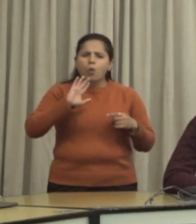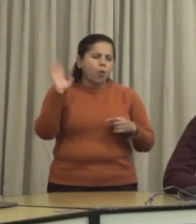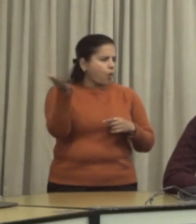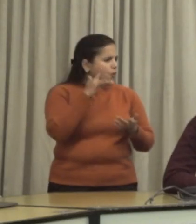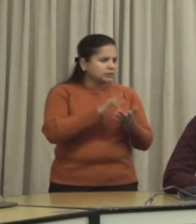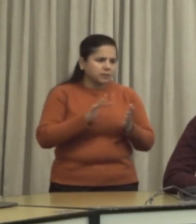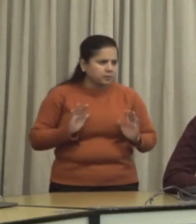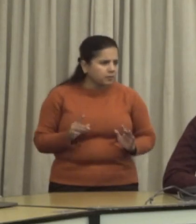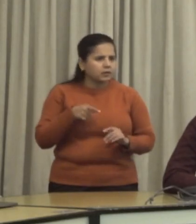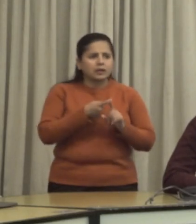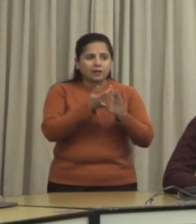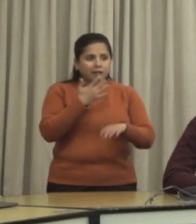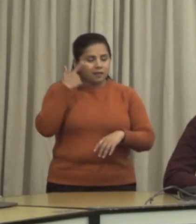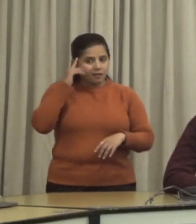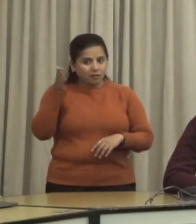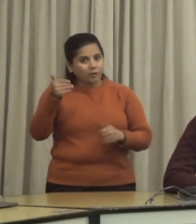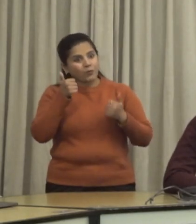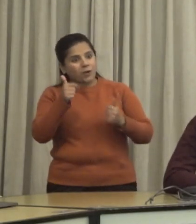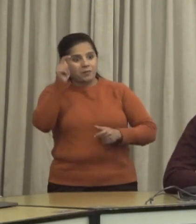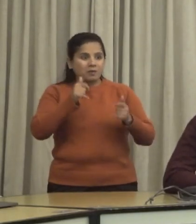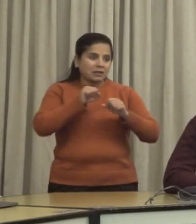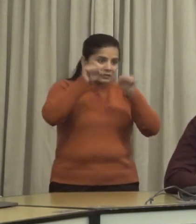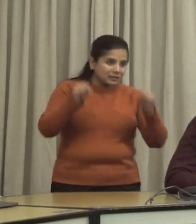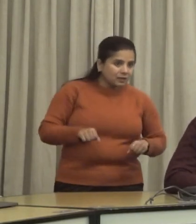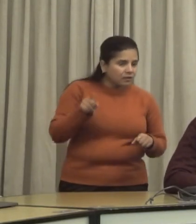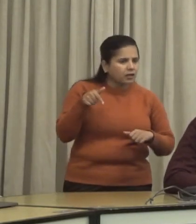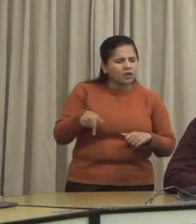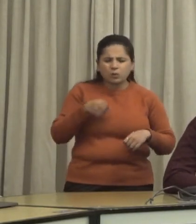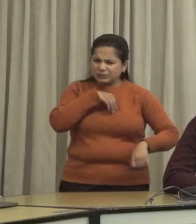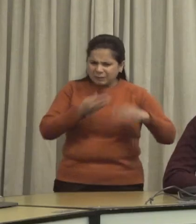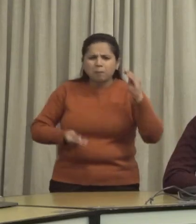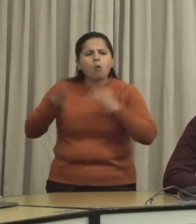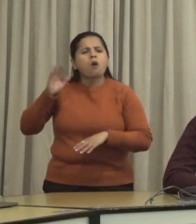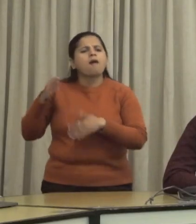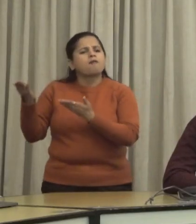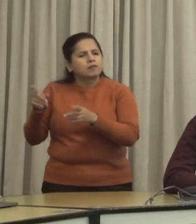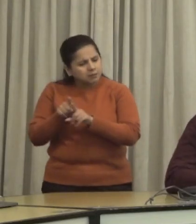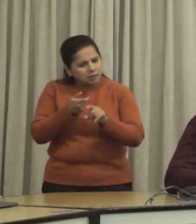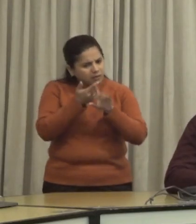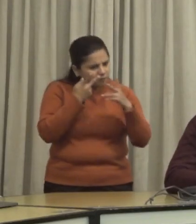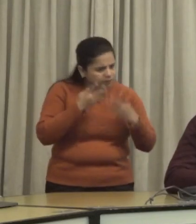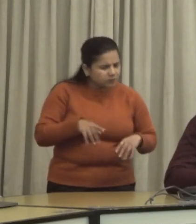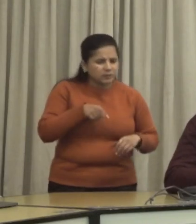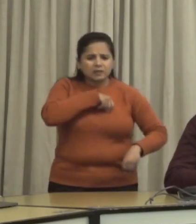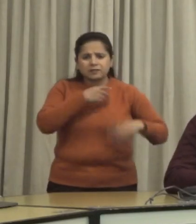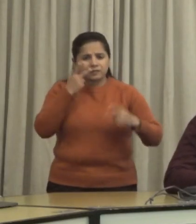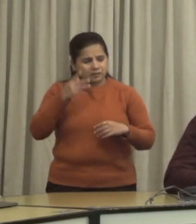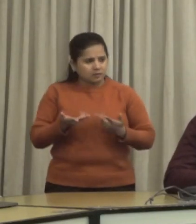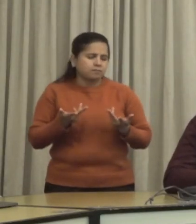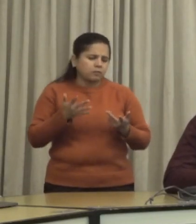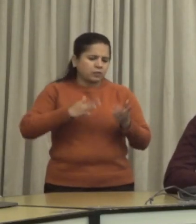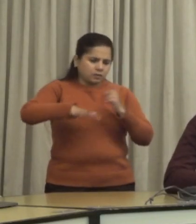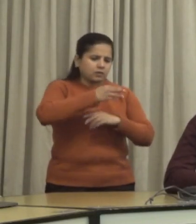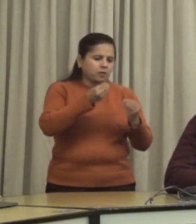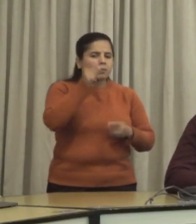We think of Kerala having a very good public health system. I've seen intense suffering in Kerala. I have seen intense suffering in, obviously, in areas